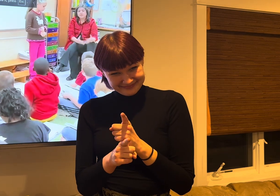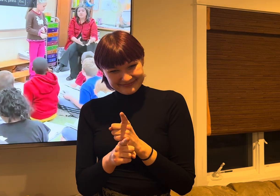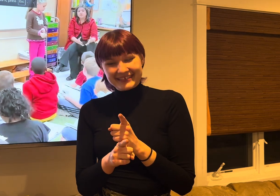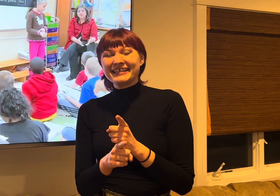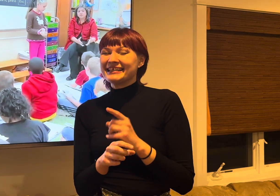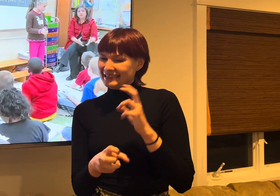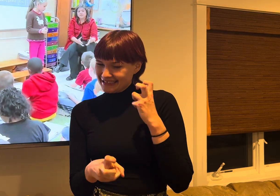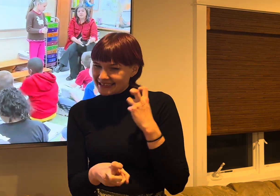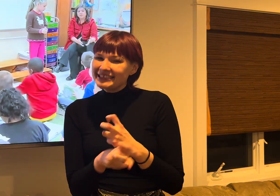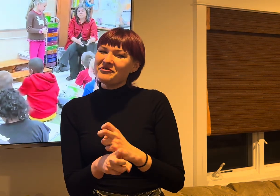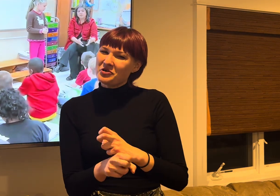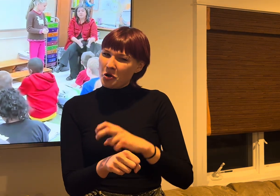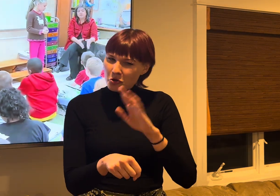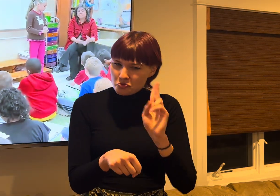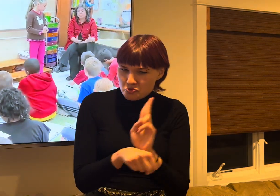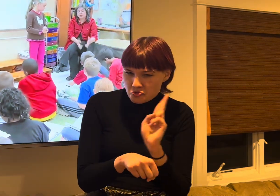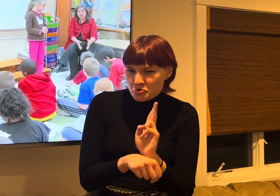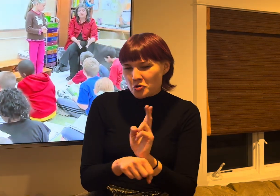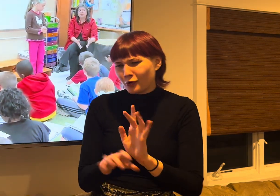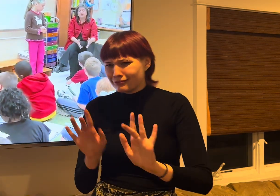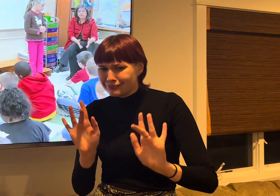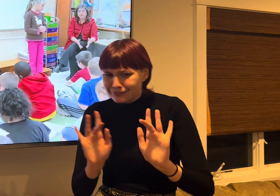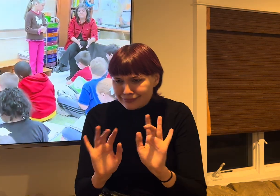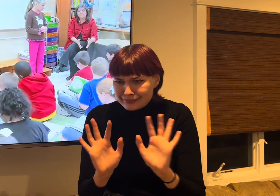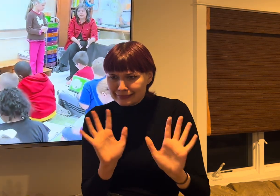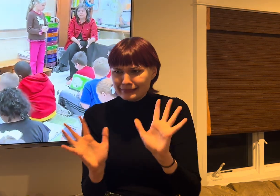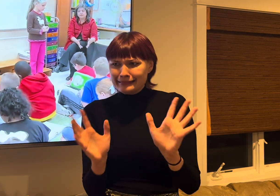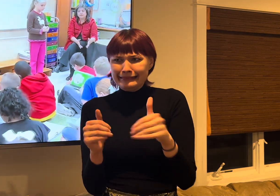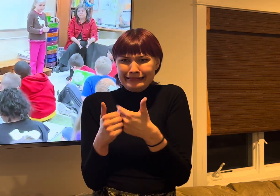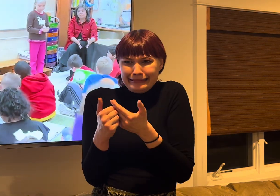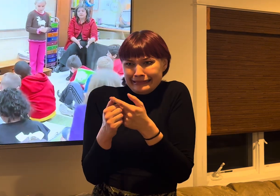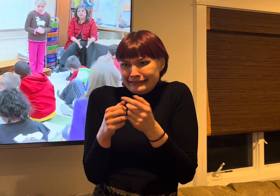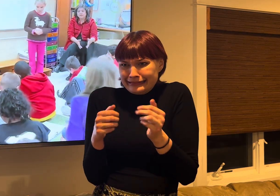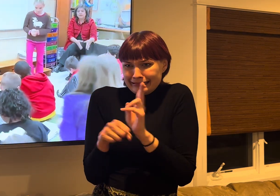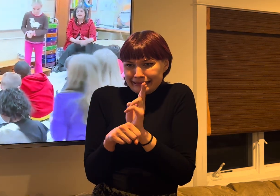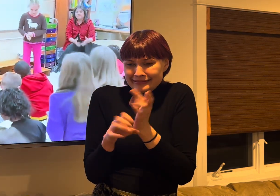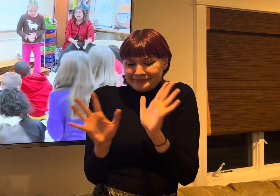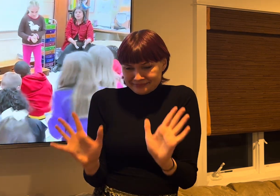I get you guys to move into your scamper groups, take all the materials you need,